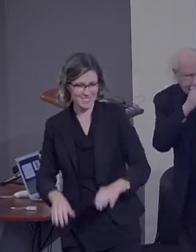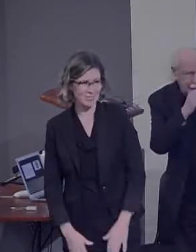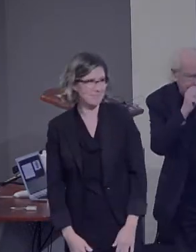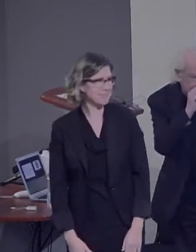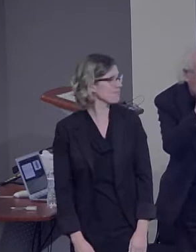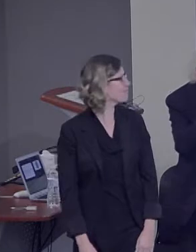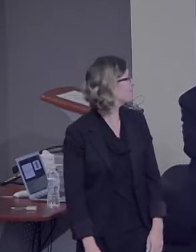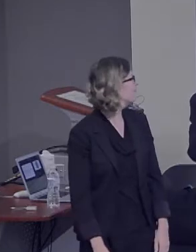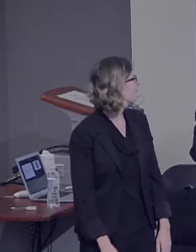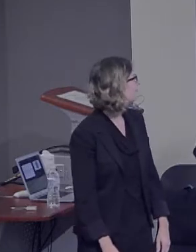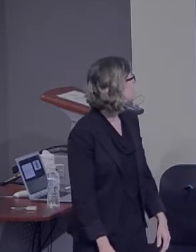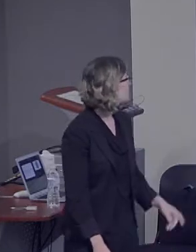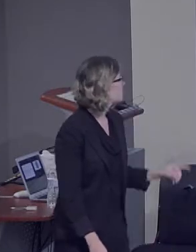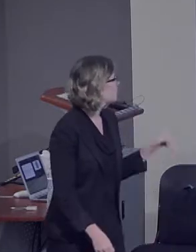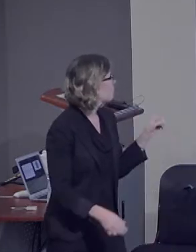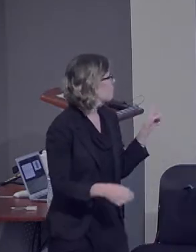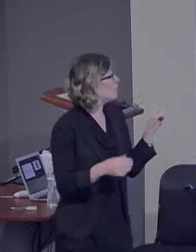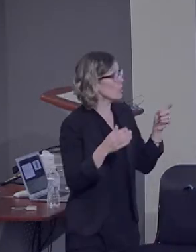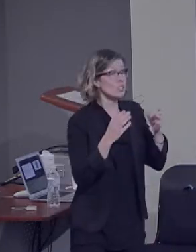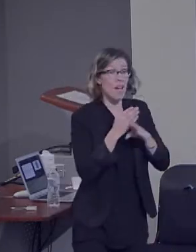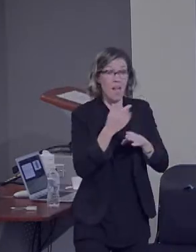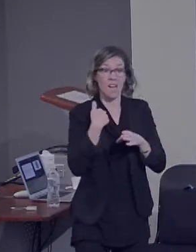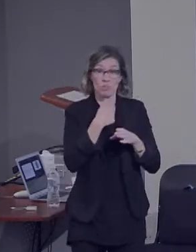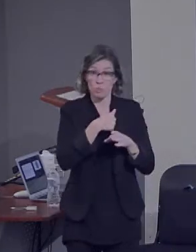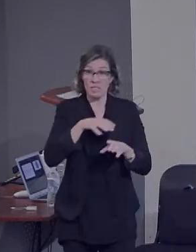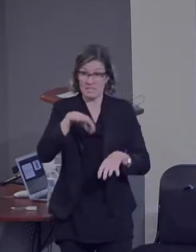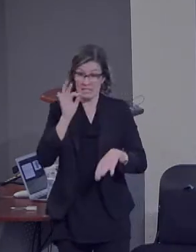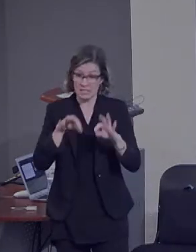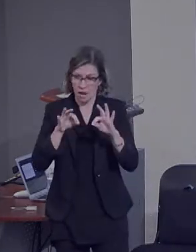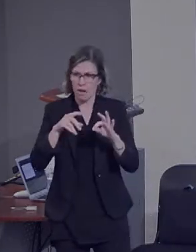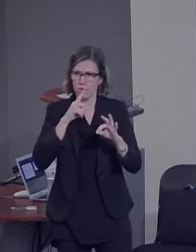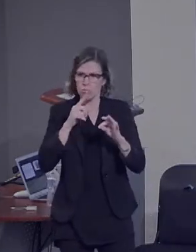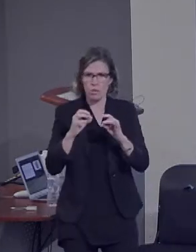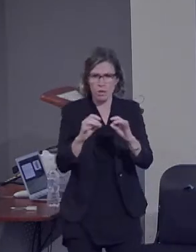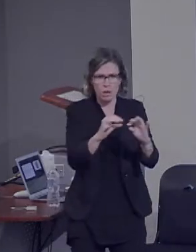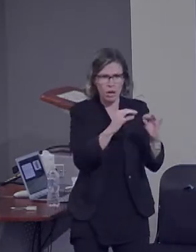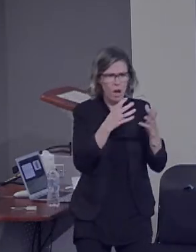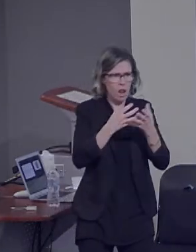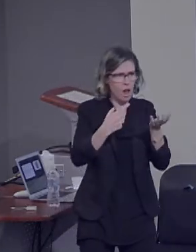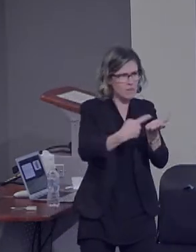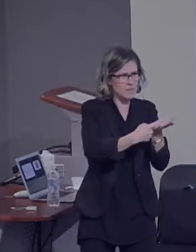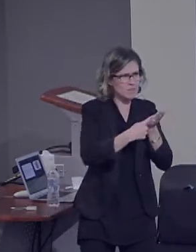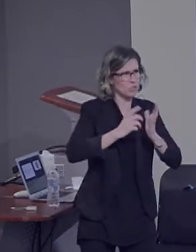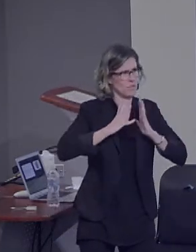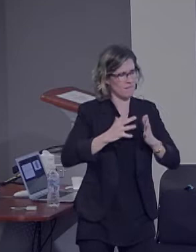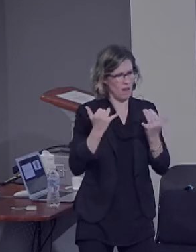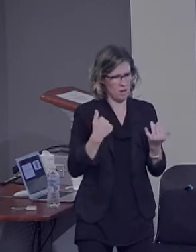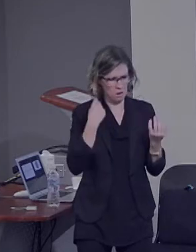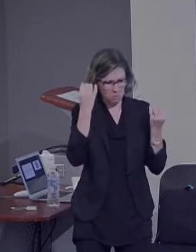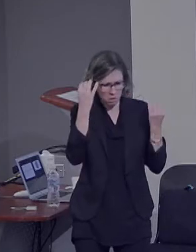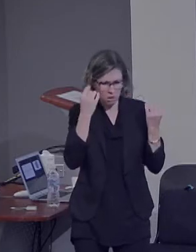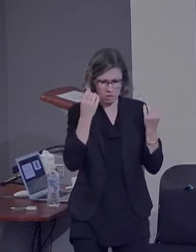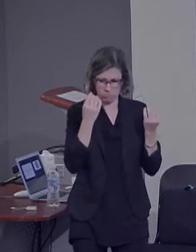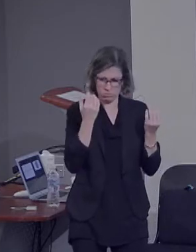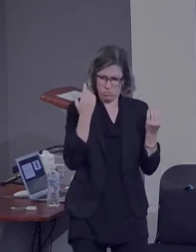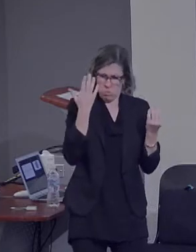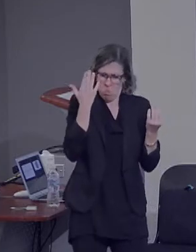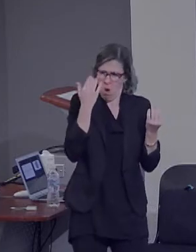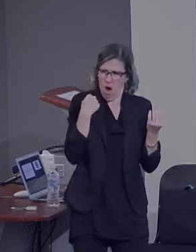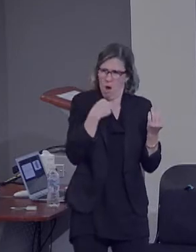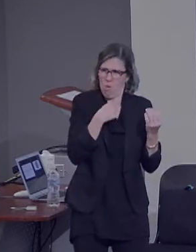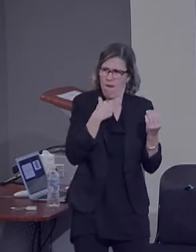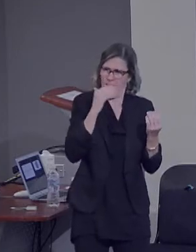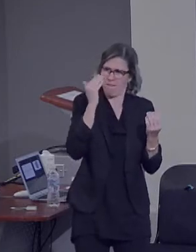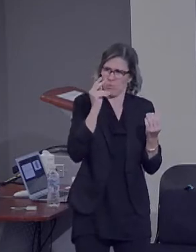After our discovery, there was a lot of discussion, but these mirror neurons, why are there? For example, the birds.